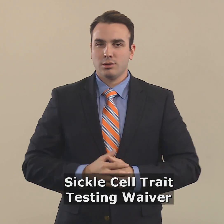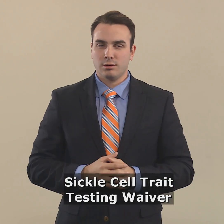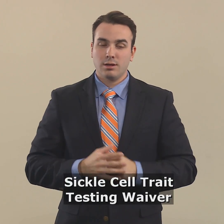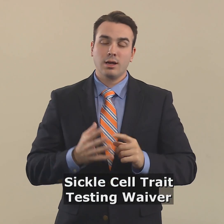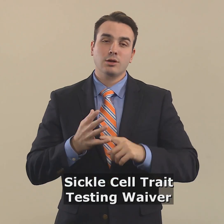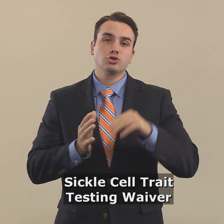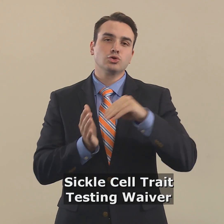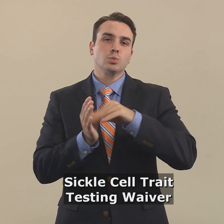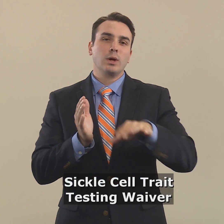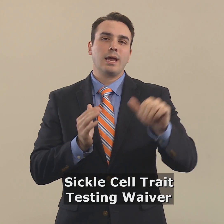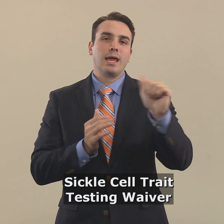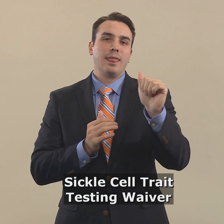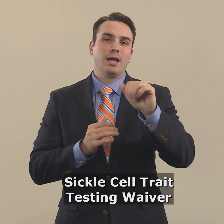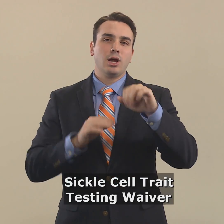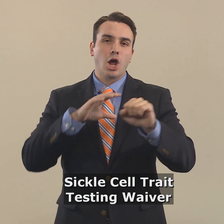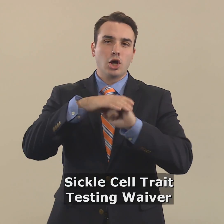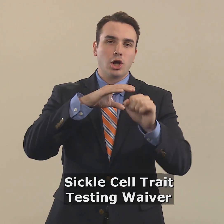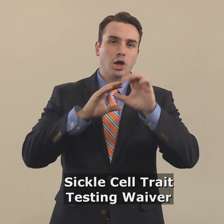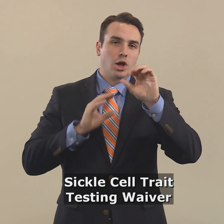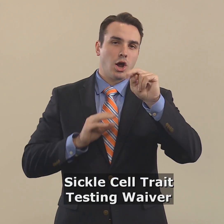Sickle cell trait testing waiver.